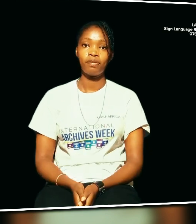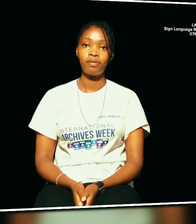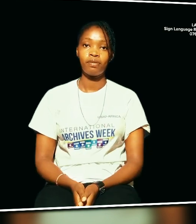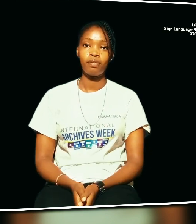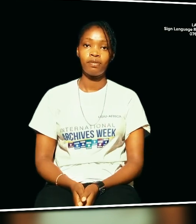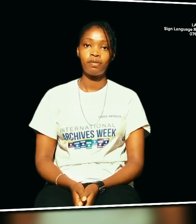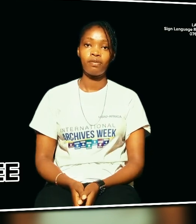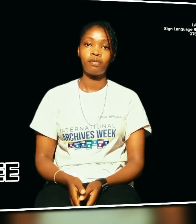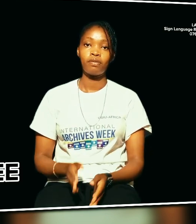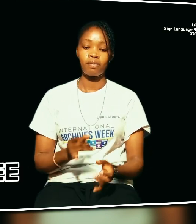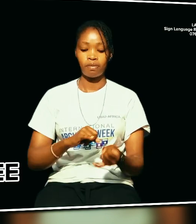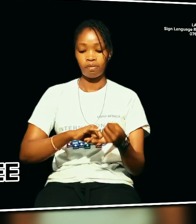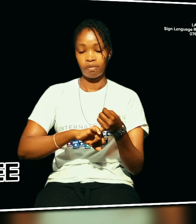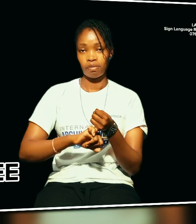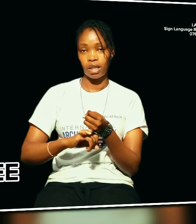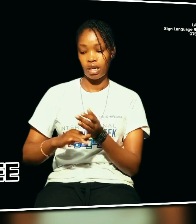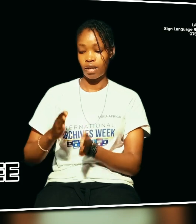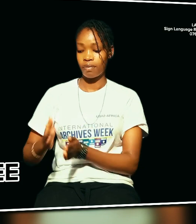fiancé,